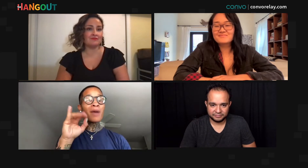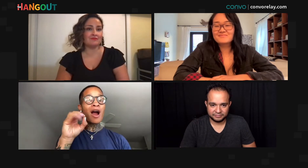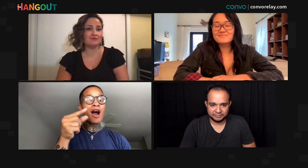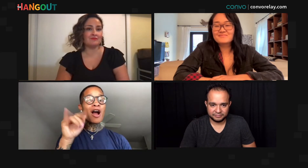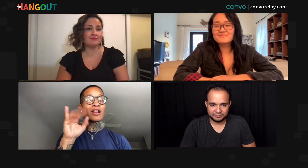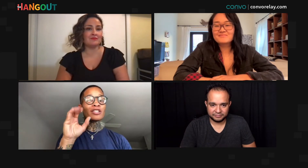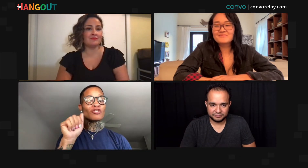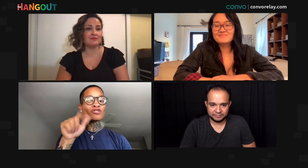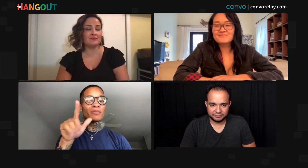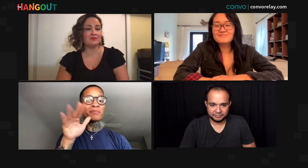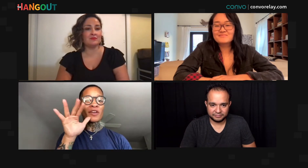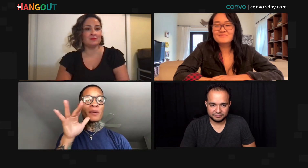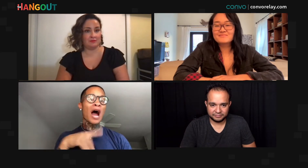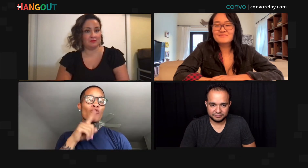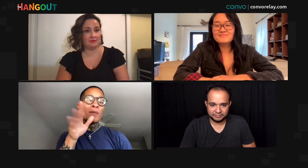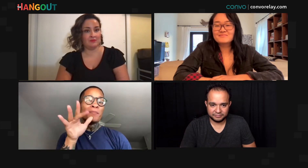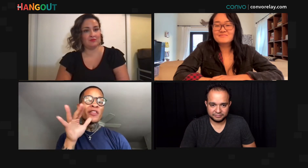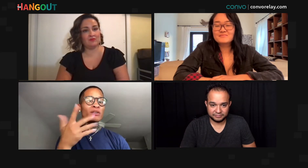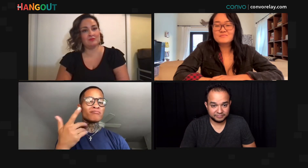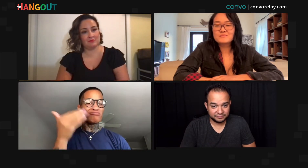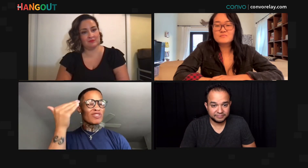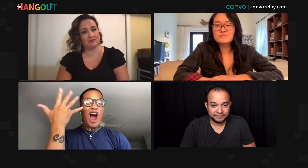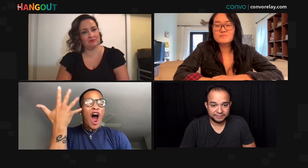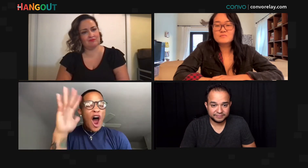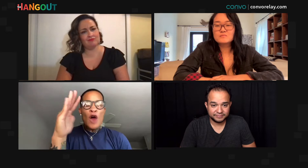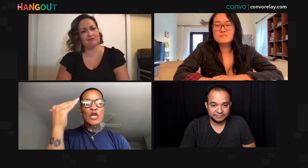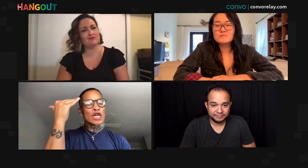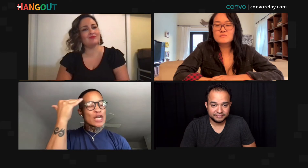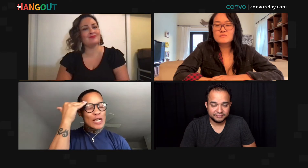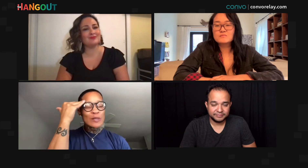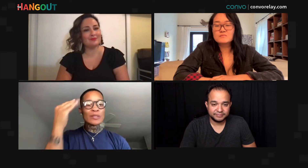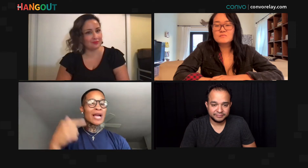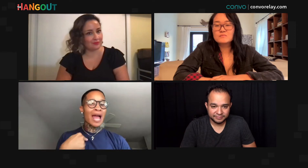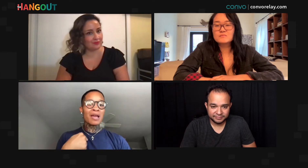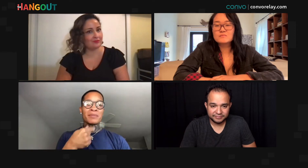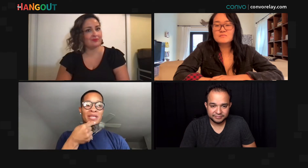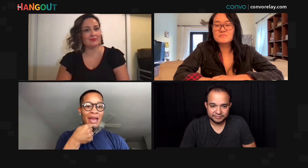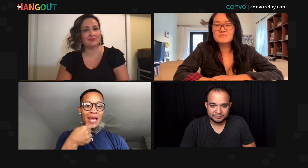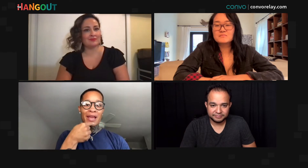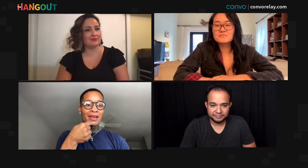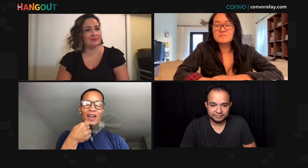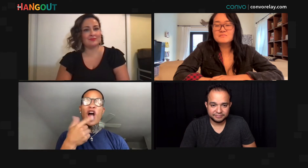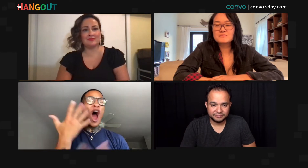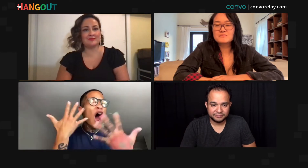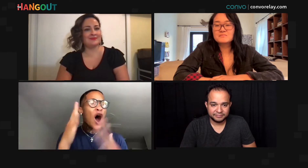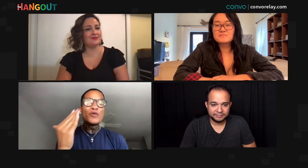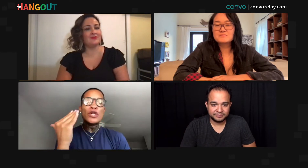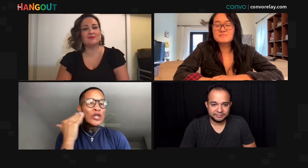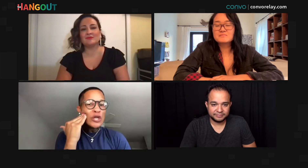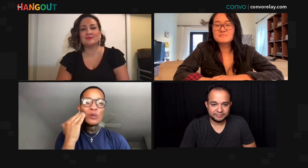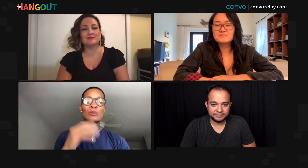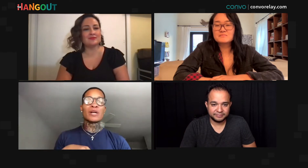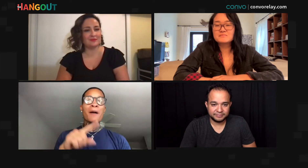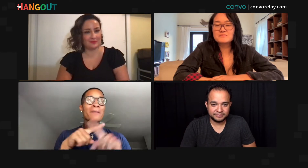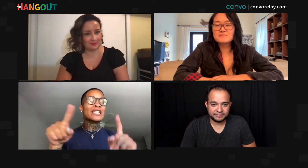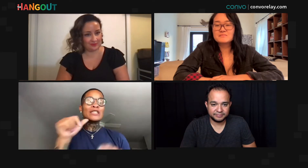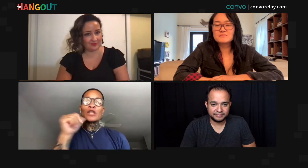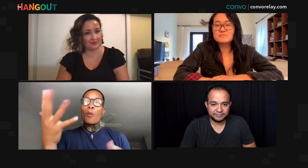it just all comes down to my biological mom, my mother. She already knew. She knew that I was gay. She already knew that.